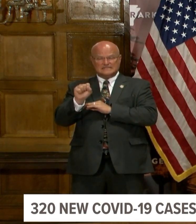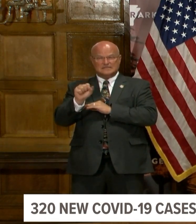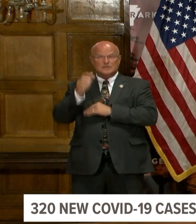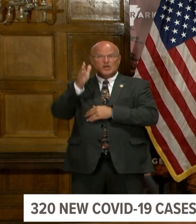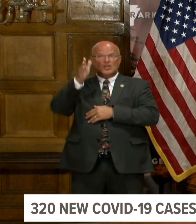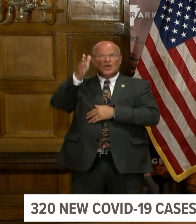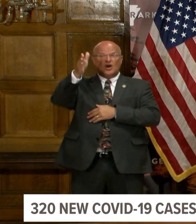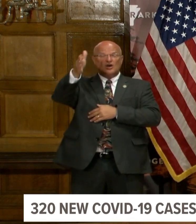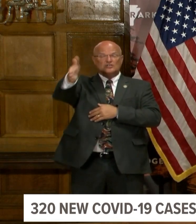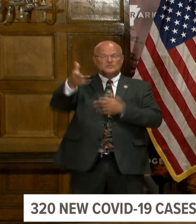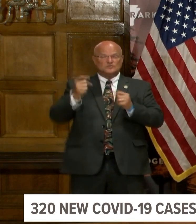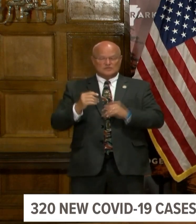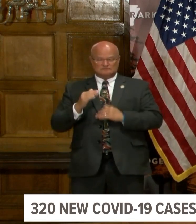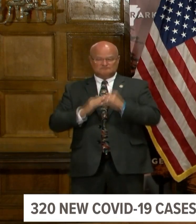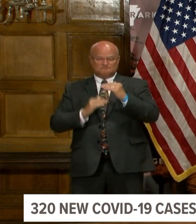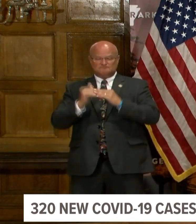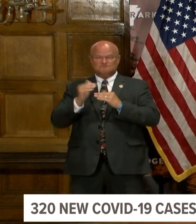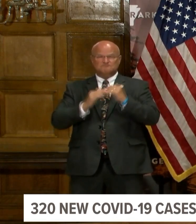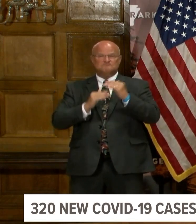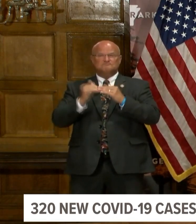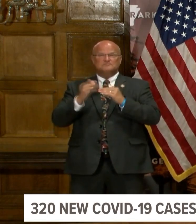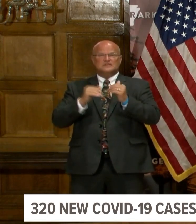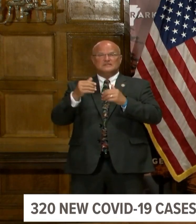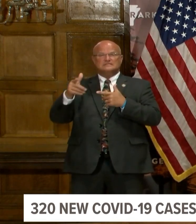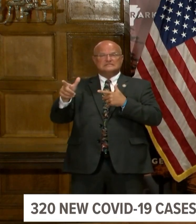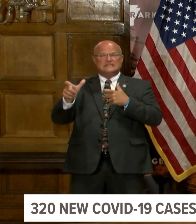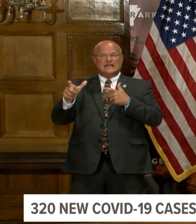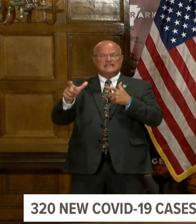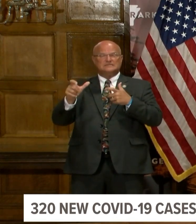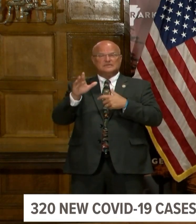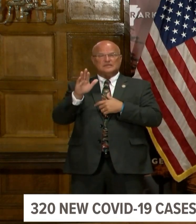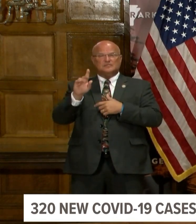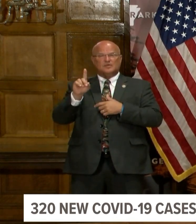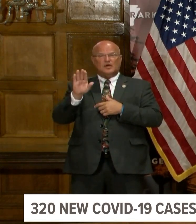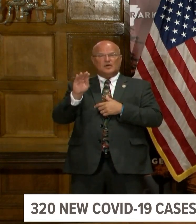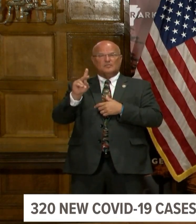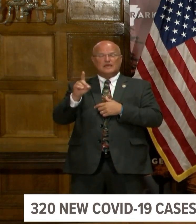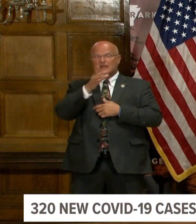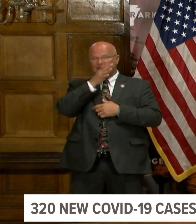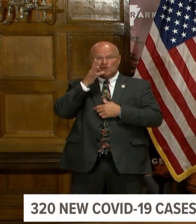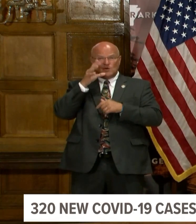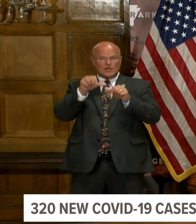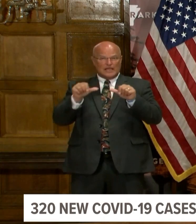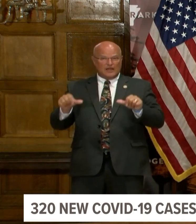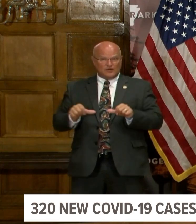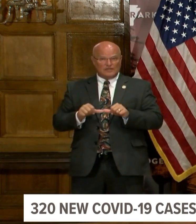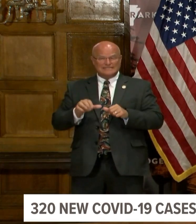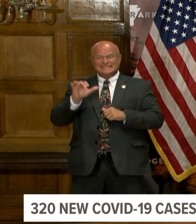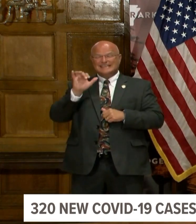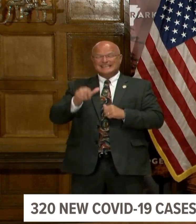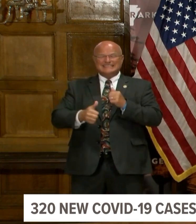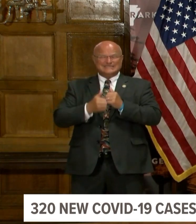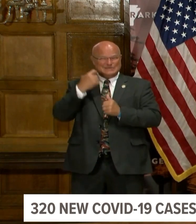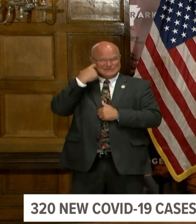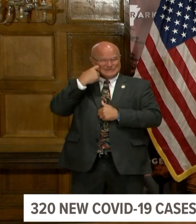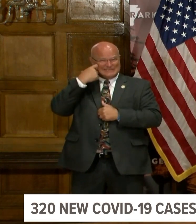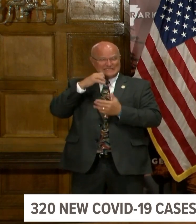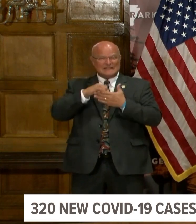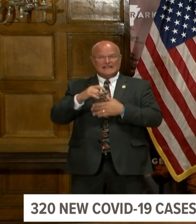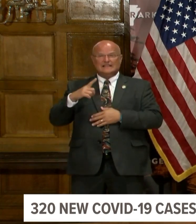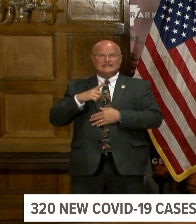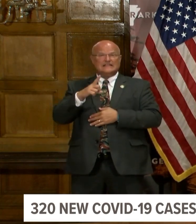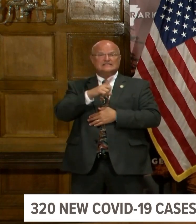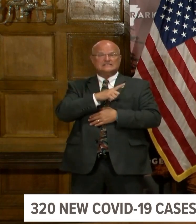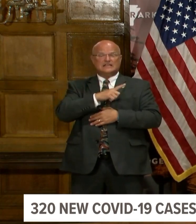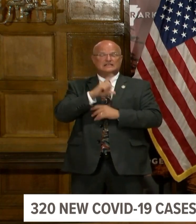we are trying to build high-speed broadband capacity in our rural areas. That's the most recently that the